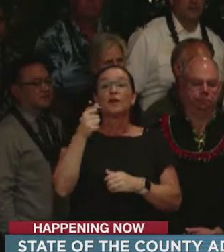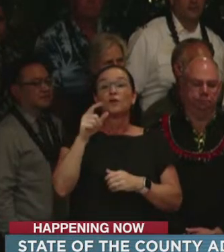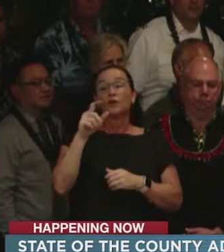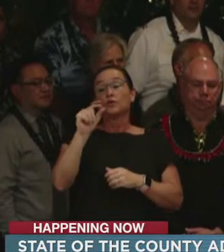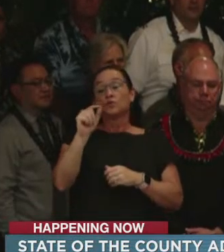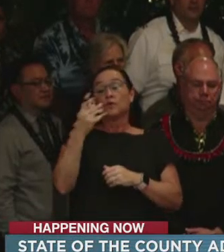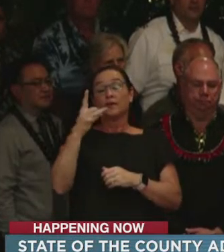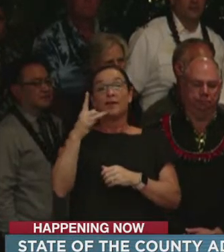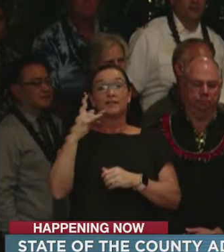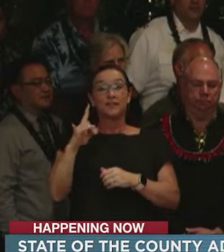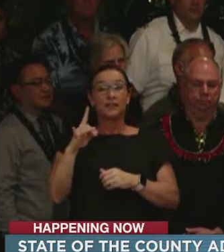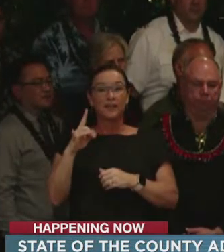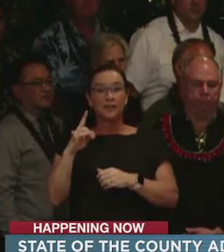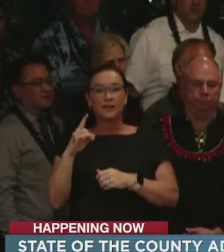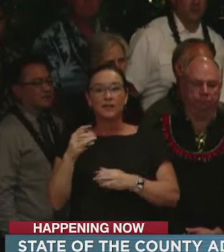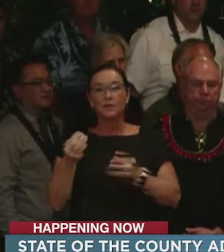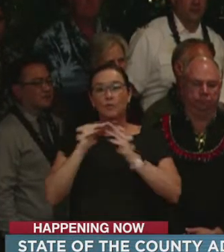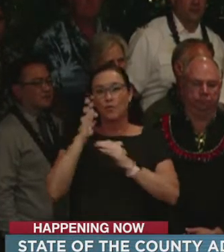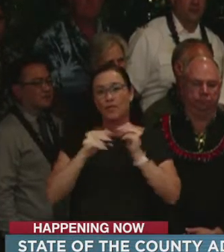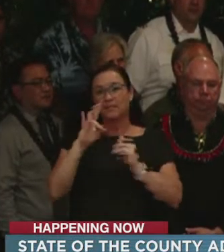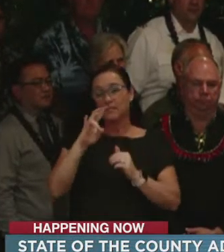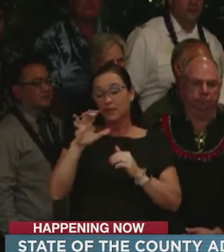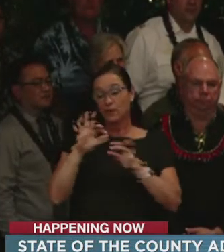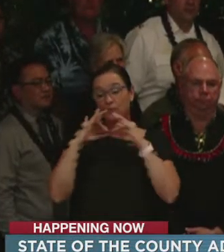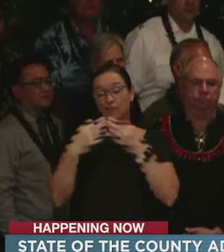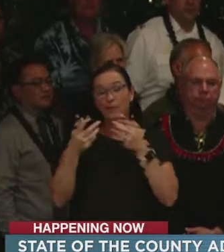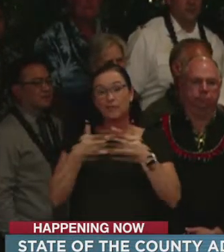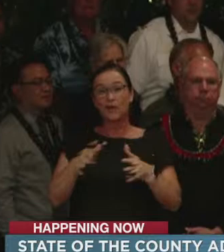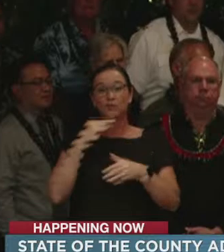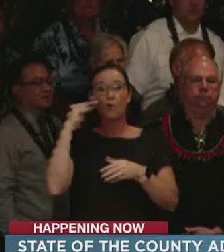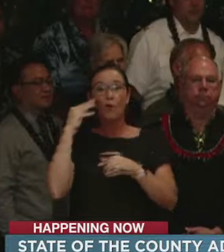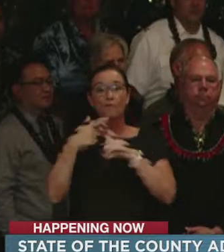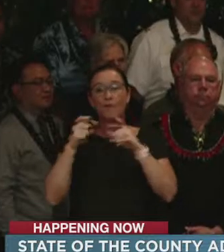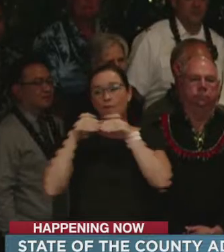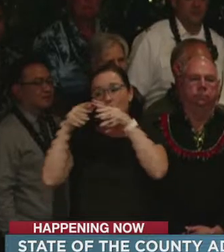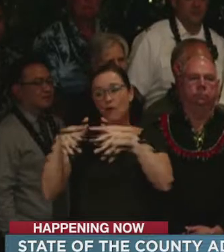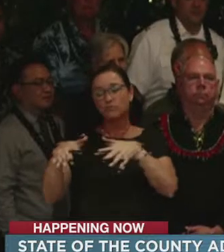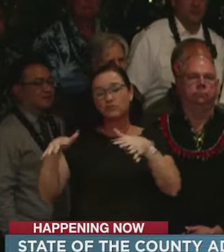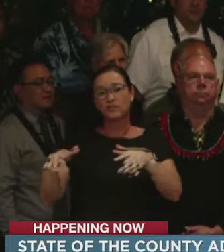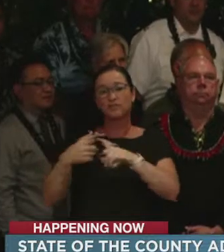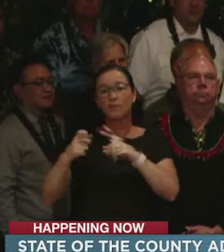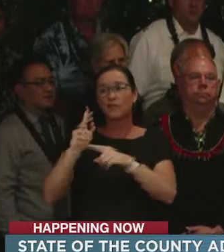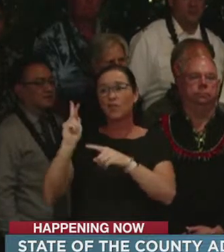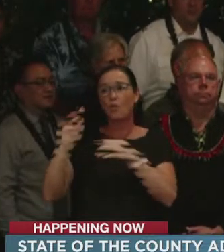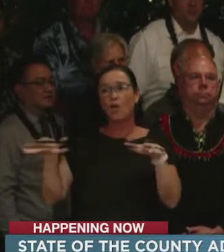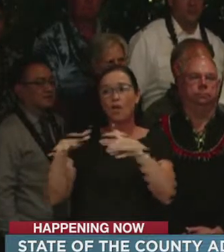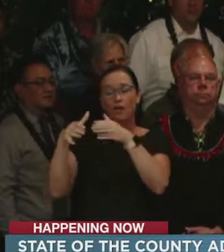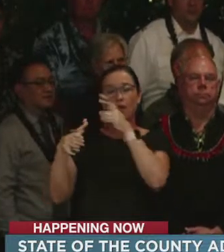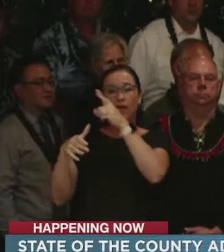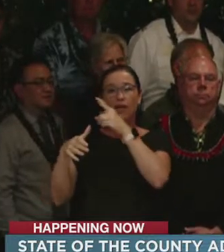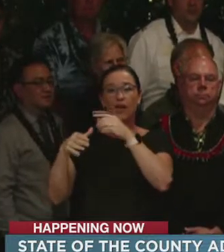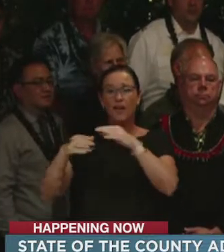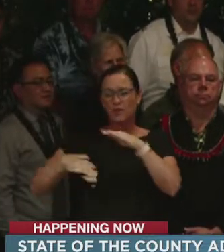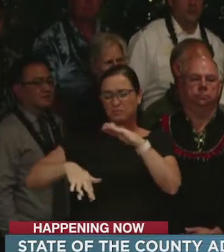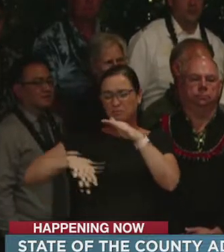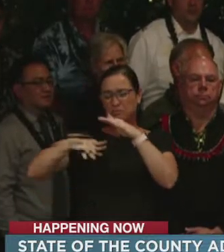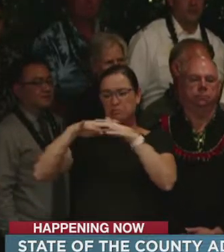lost their homes as a result of the Kilauea eruption that covered parts of Lower Puna with up to 80 feet of